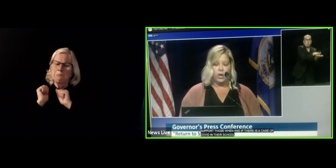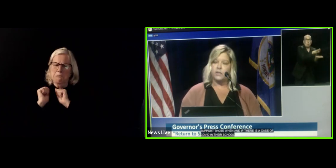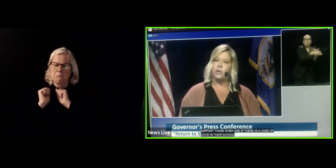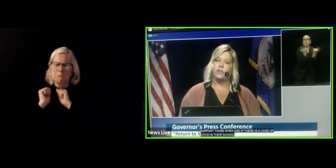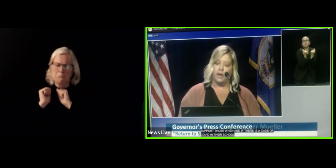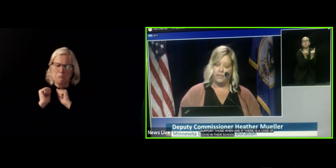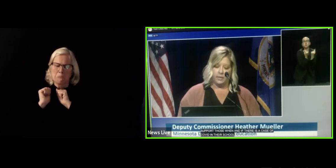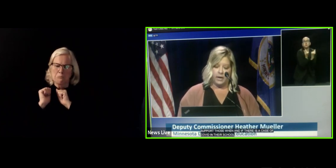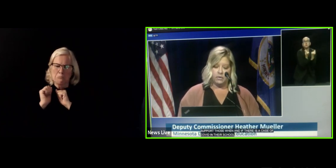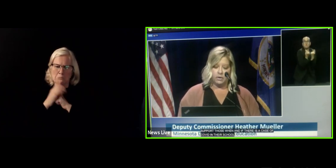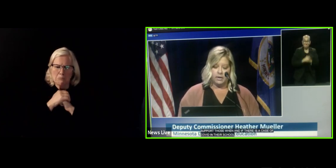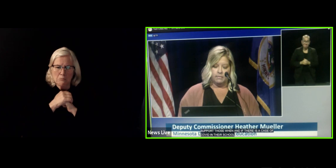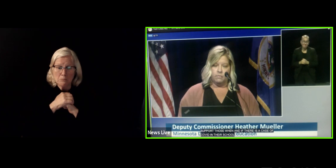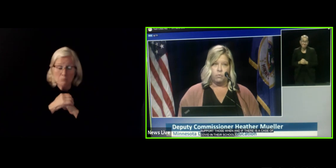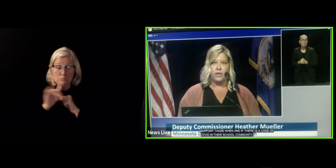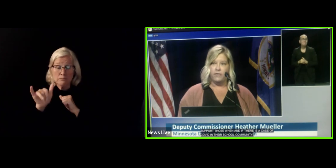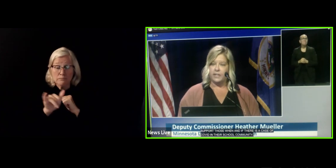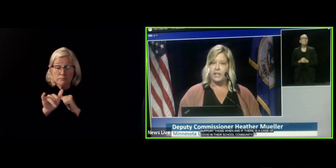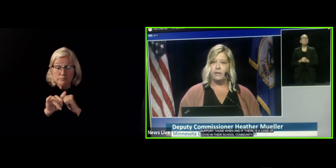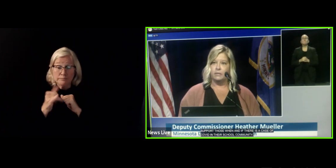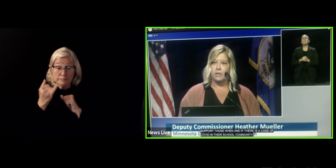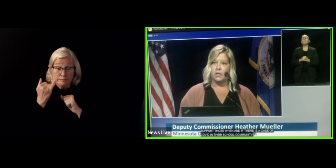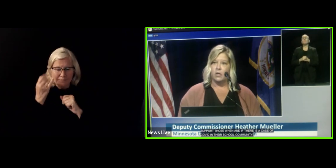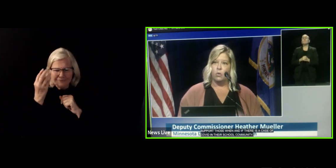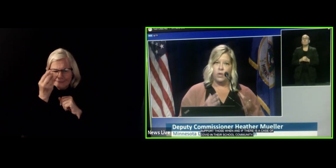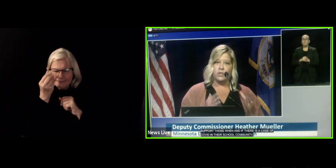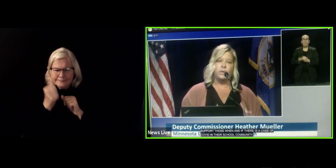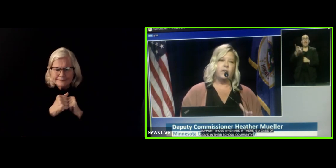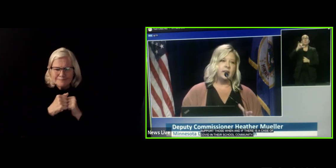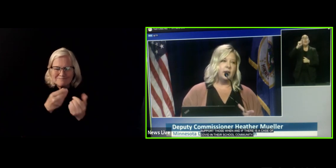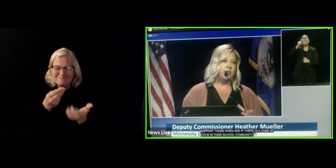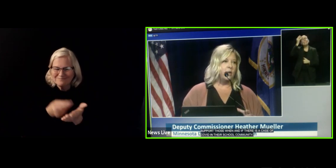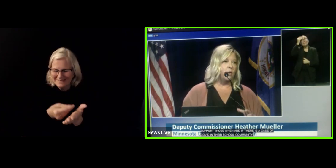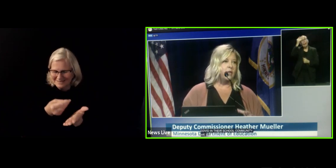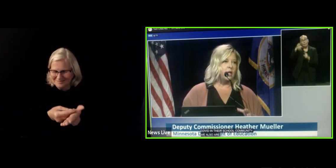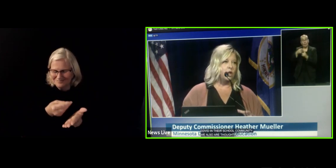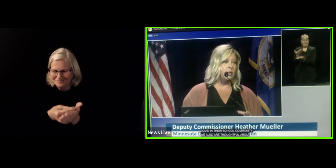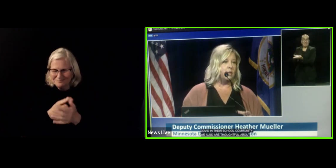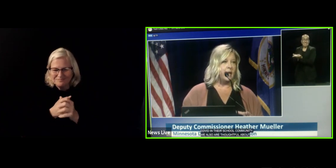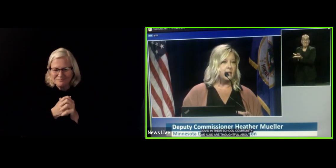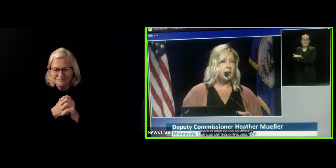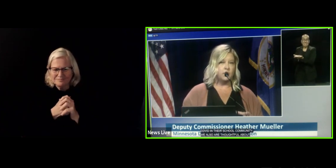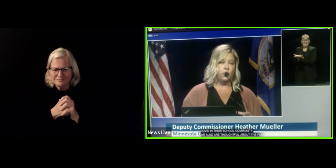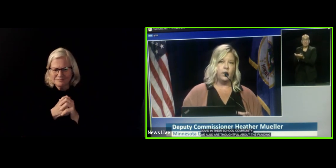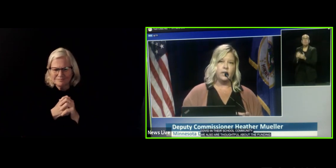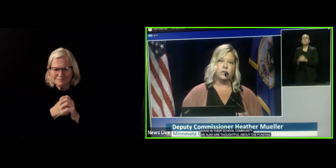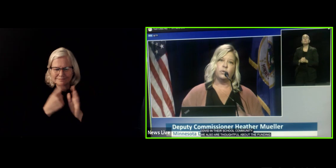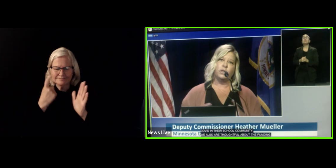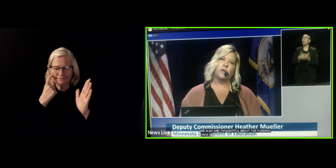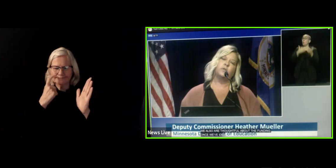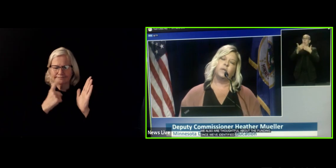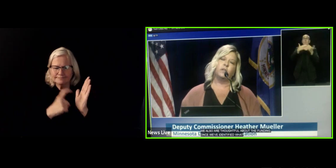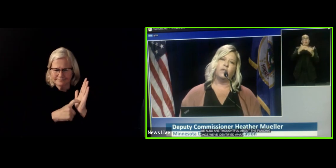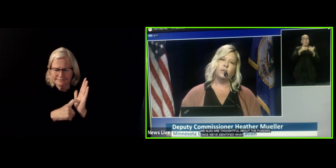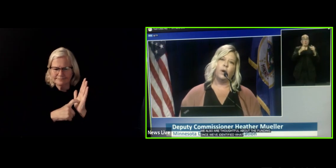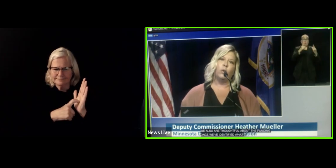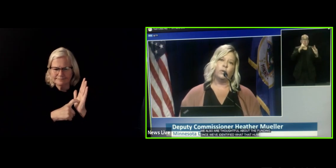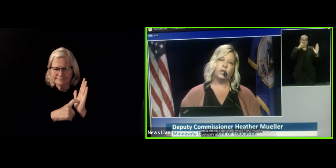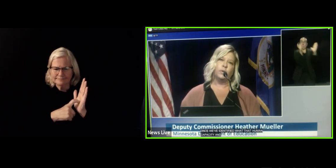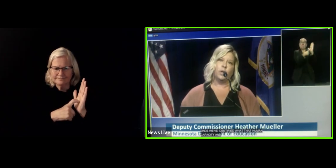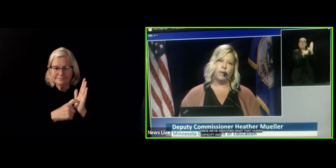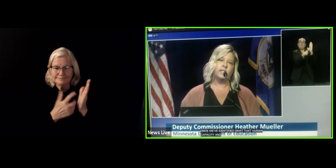We also are thoughtful about the funding. Once that we've identified what that human capacity and support is, it's really also being thoughtful about